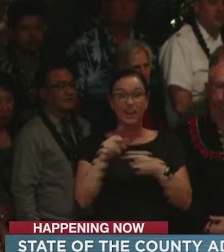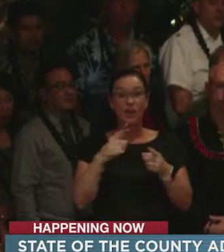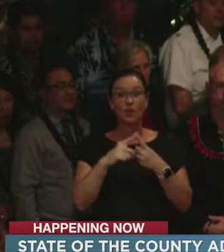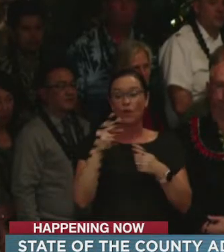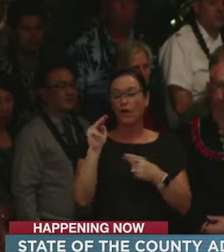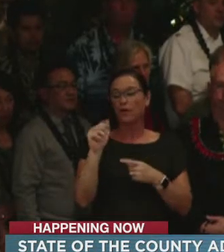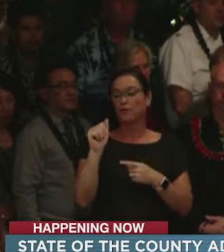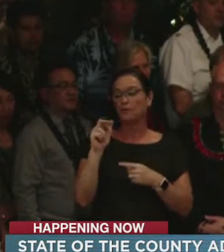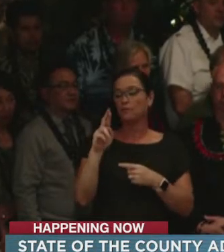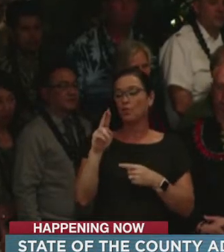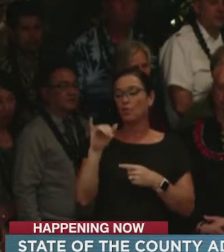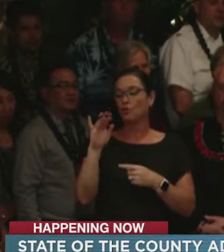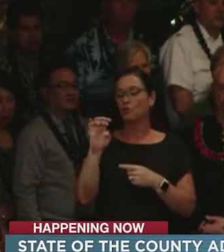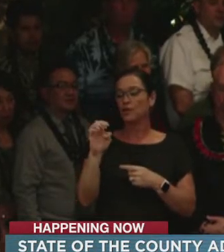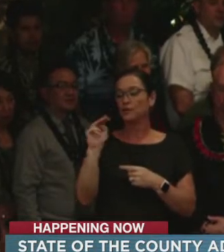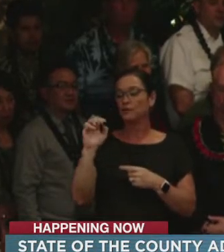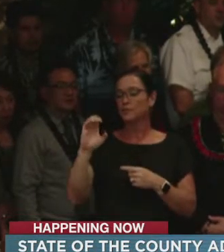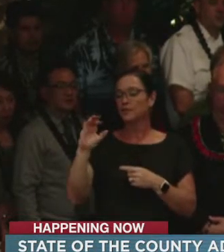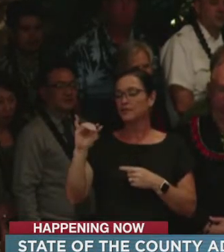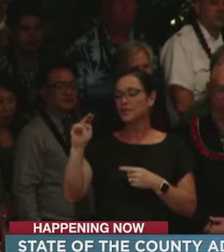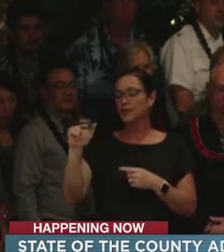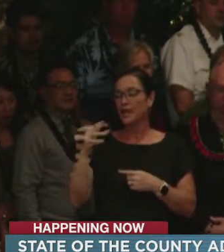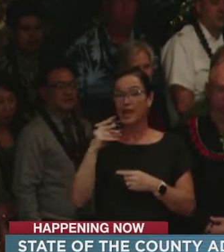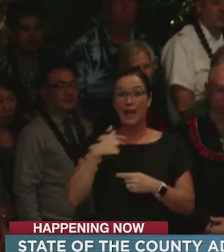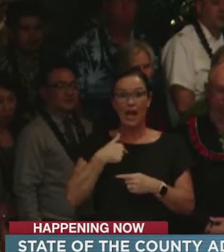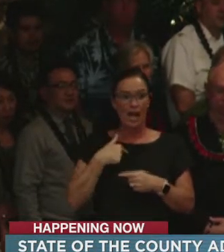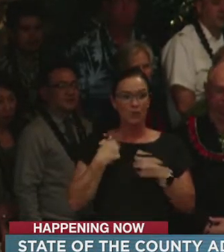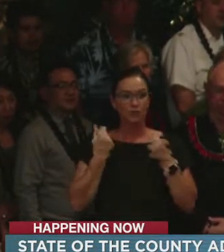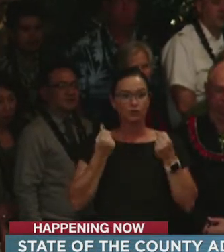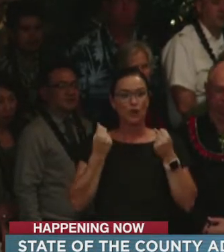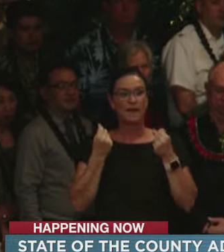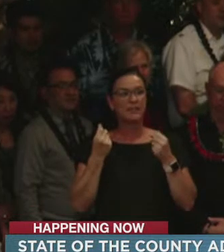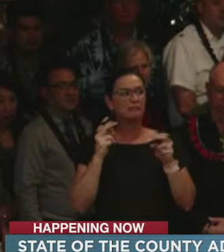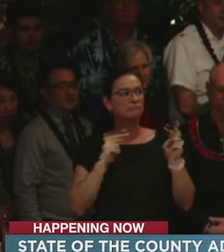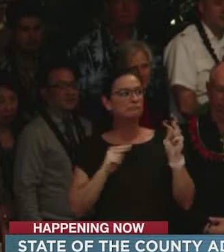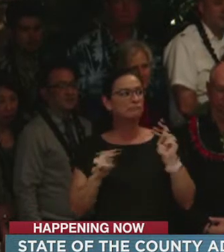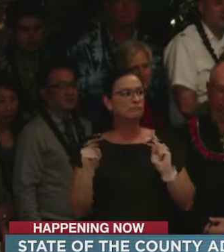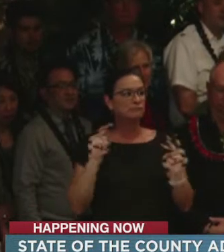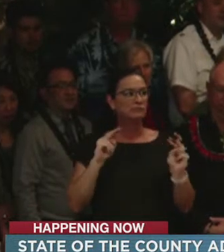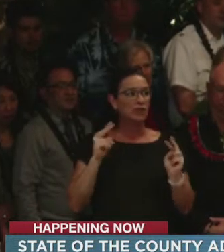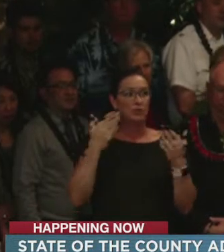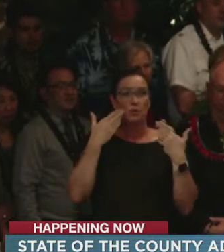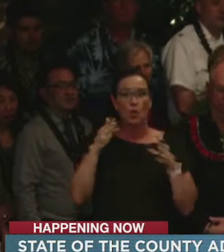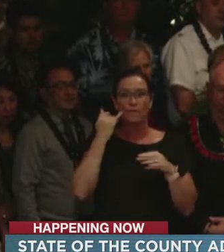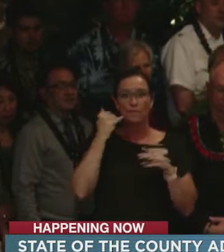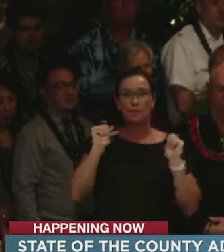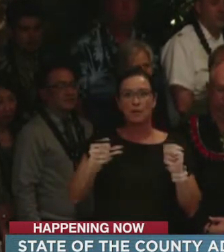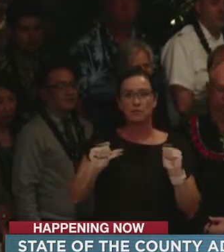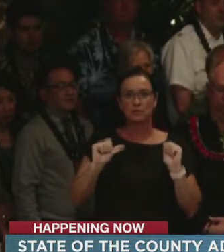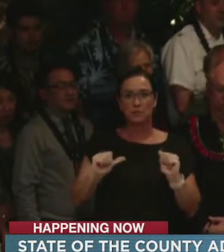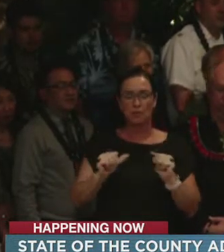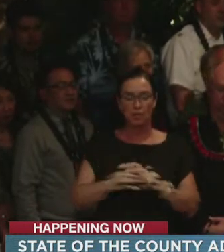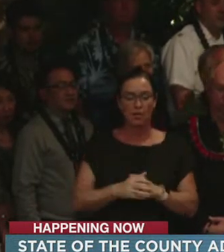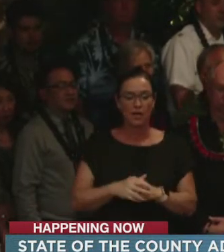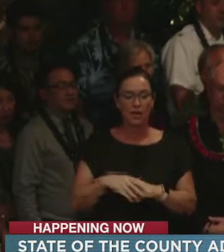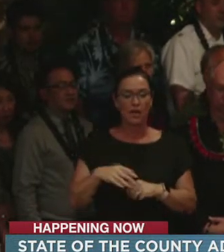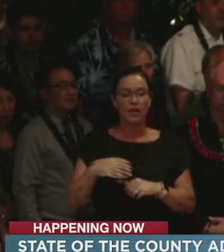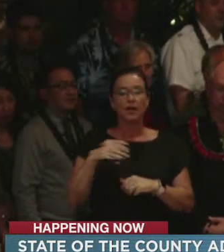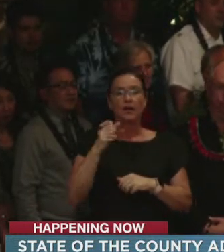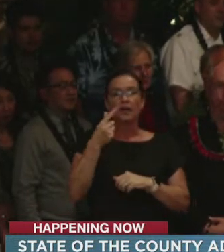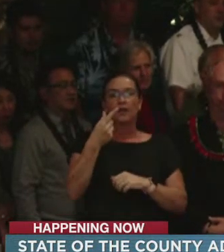our Parks Director, and I were driving through the route, taking a look if it was even possible. General Hara,